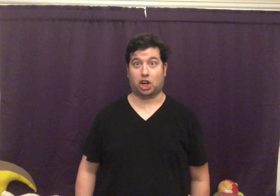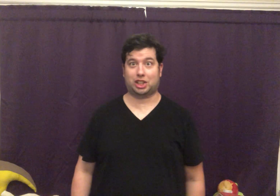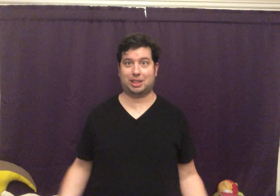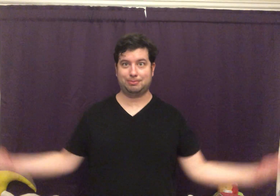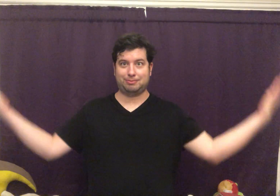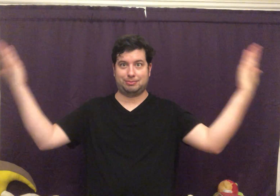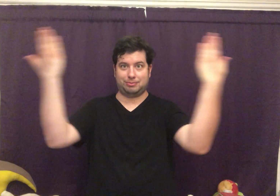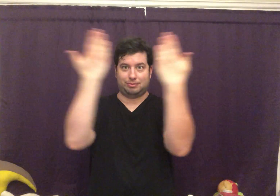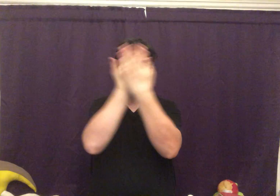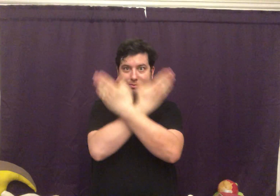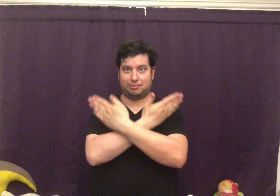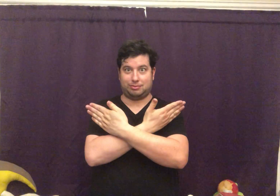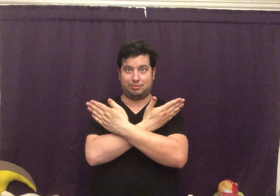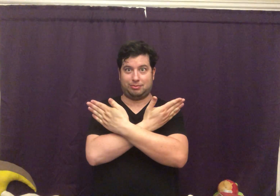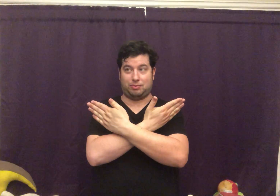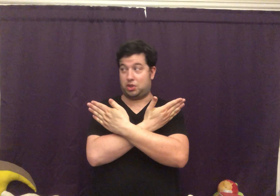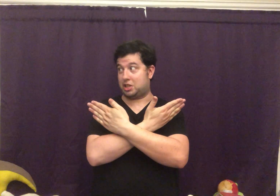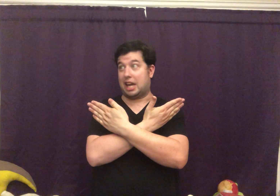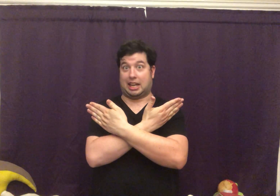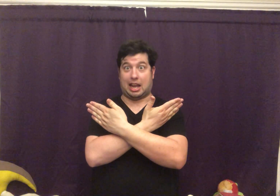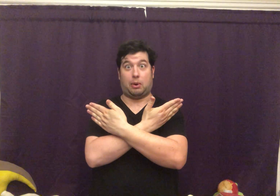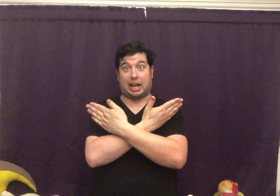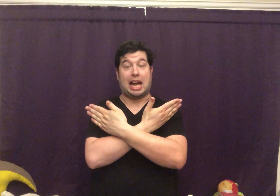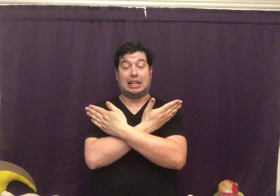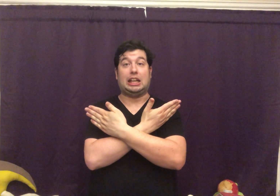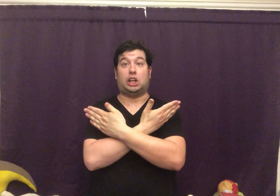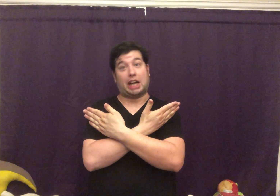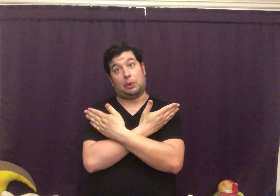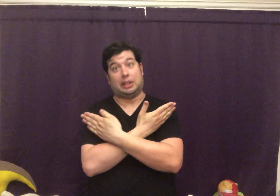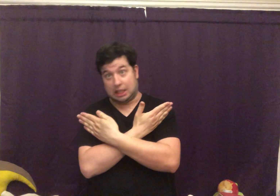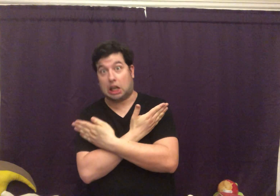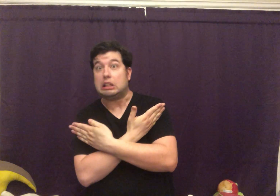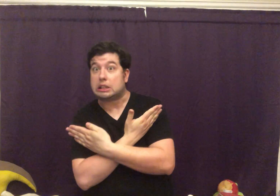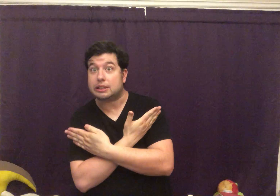Dark. Just like how it got in here, it got really dark.